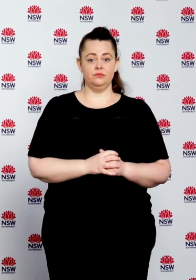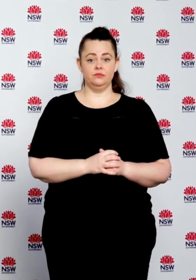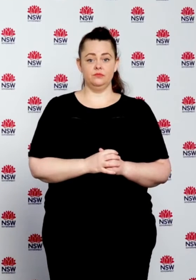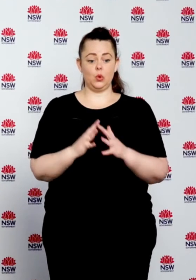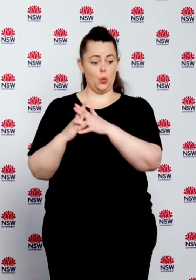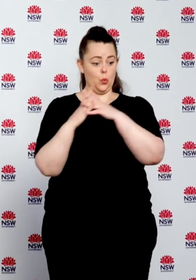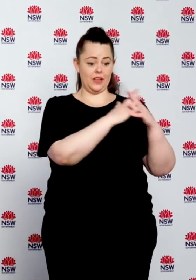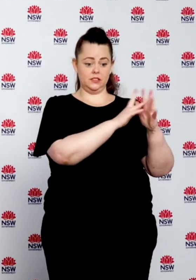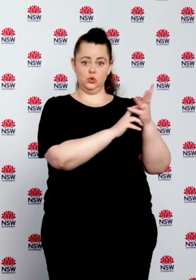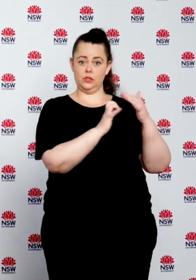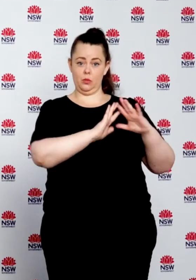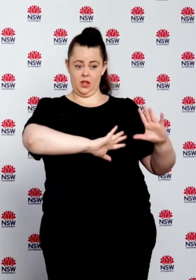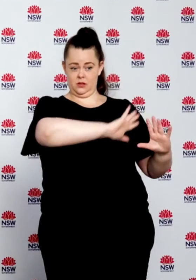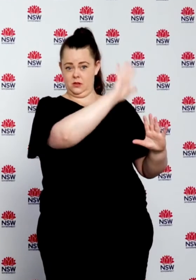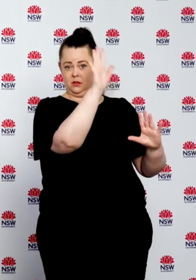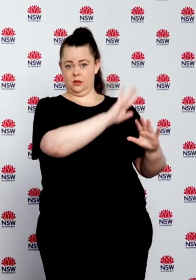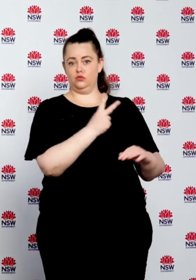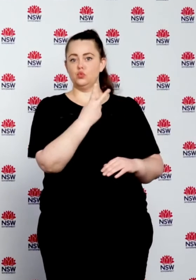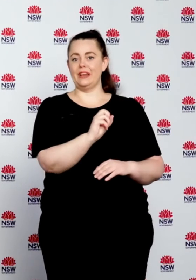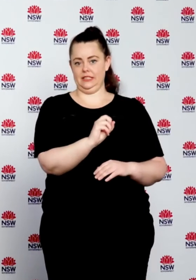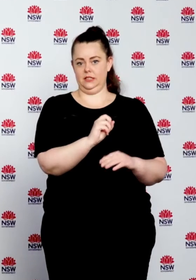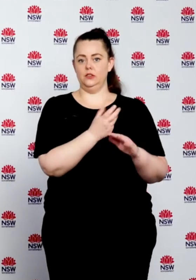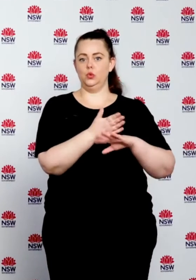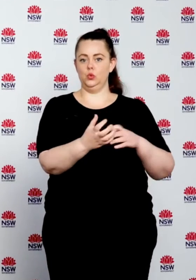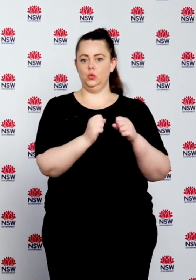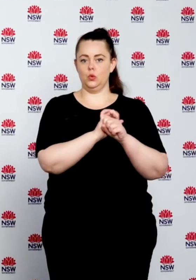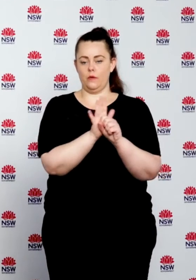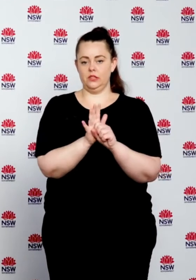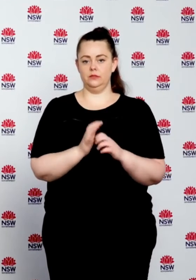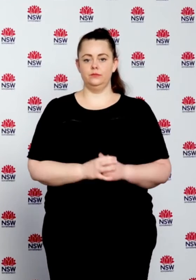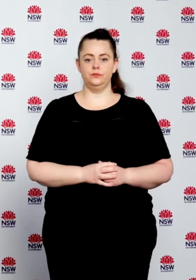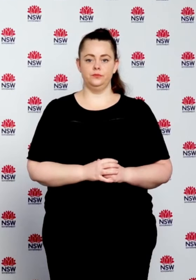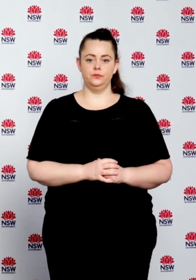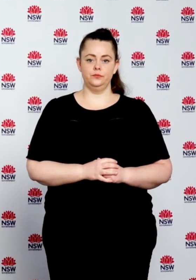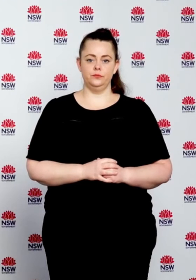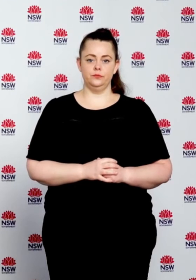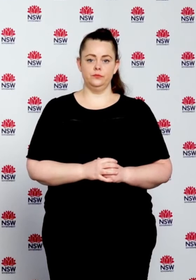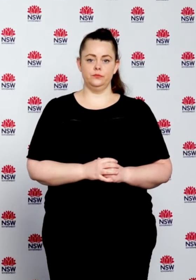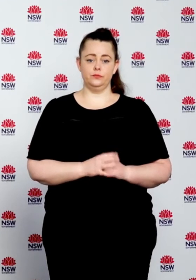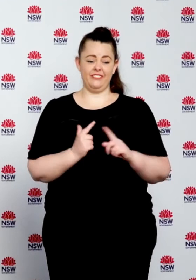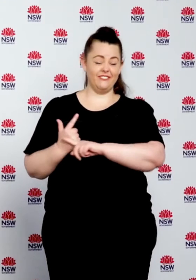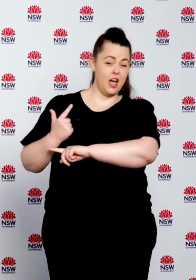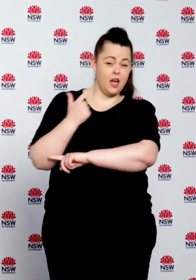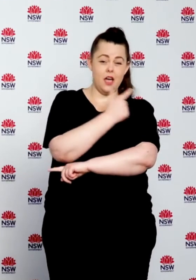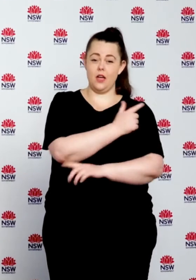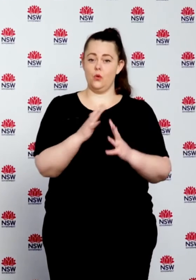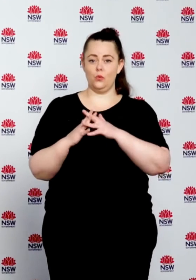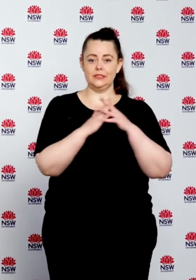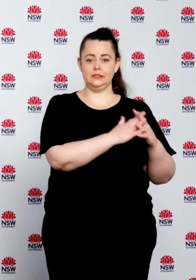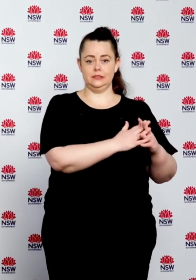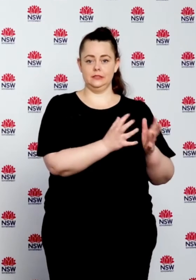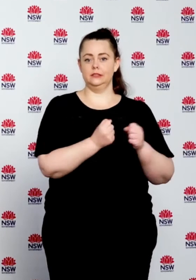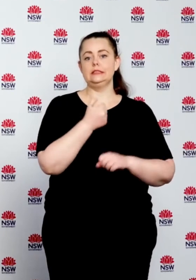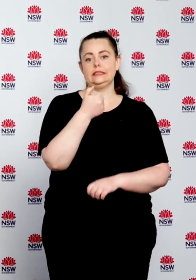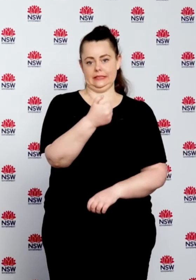New South Wales, across the district, there were 20 new cases reported. In the far west, 6 new